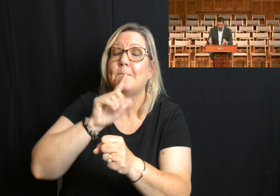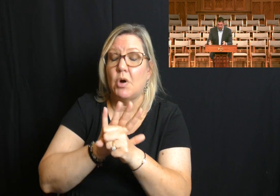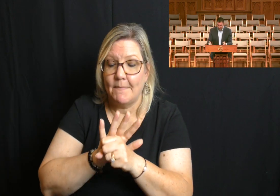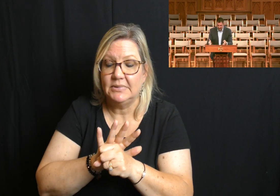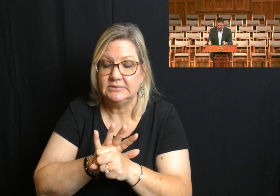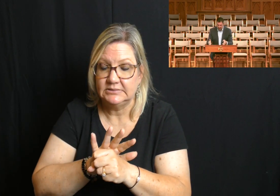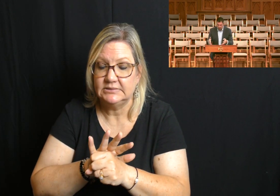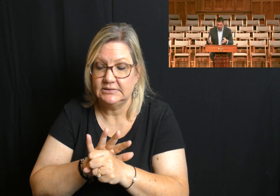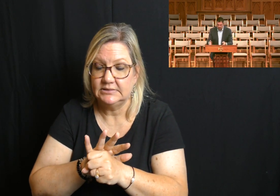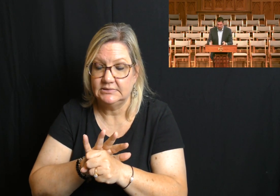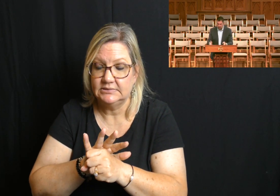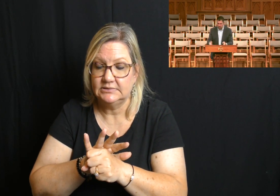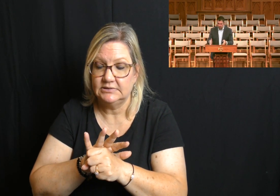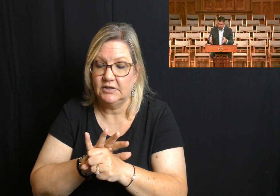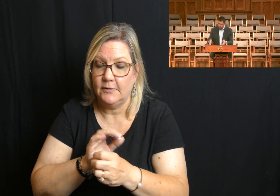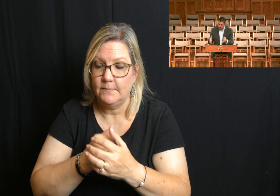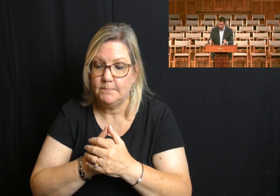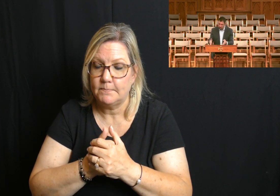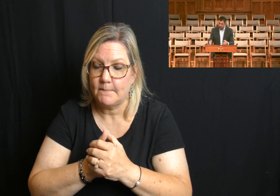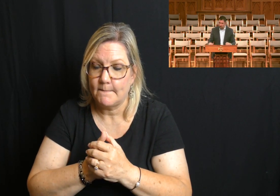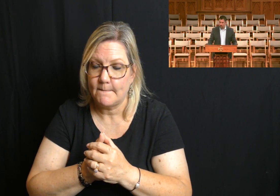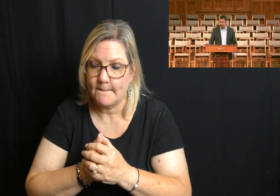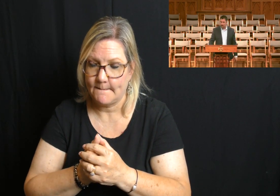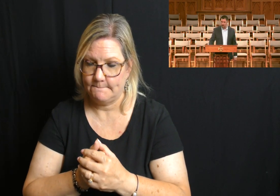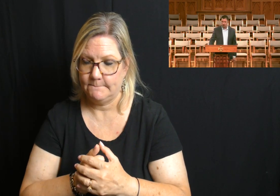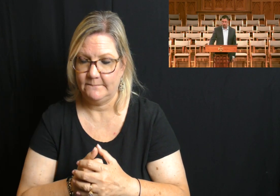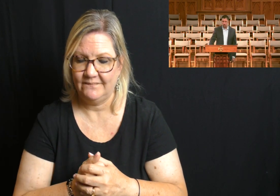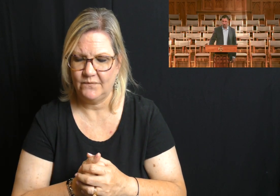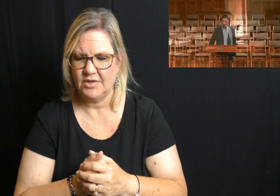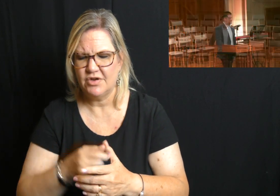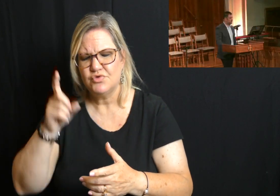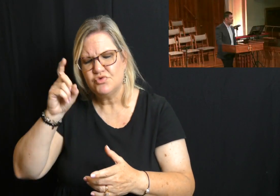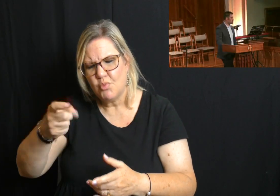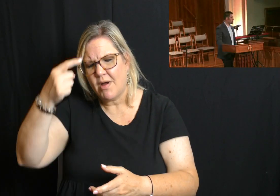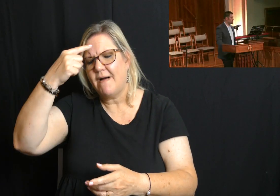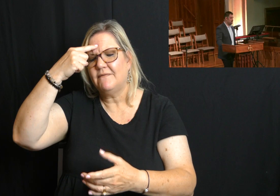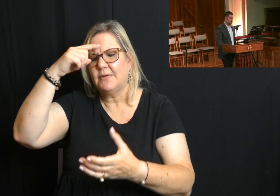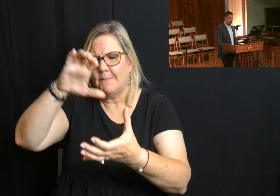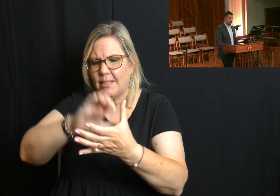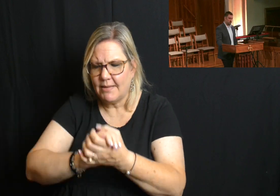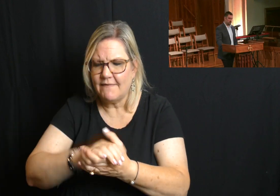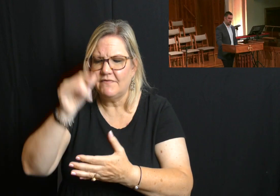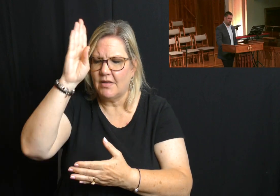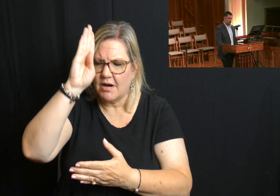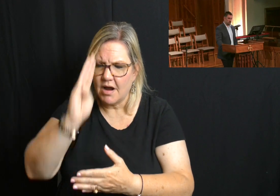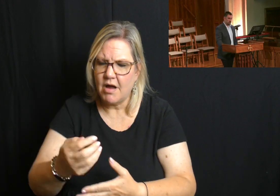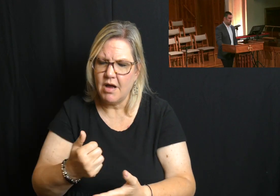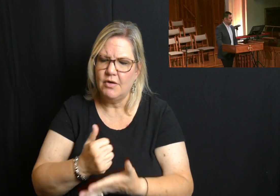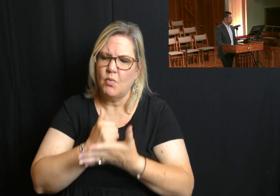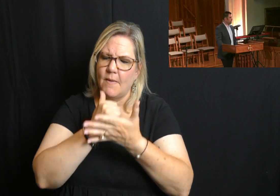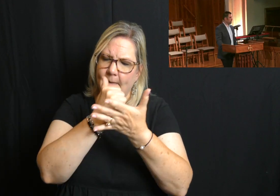in the belief that God will see you through your trials and your tribulations.